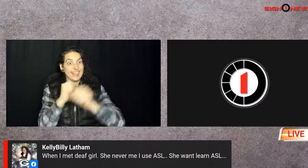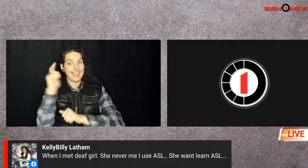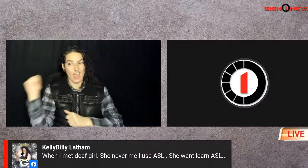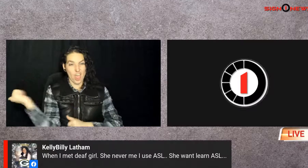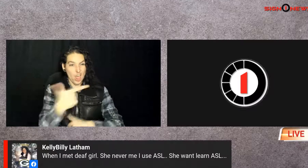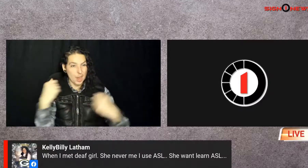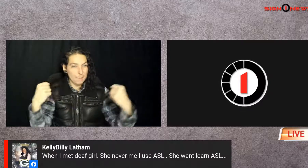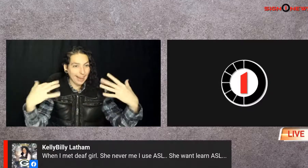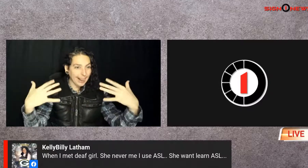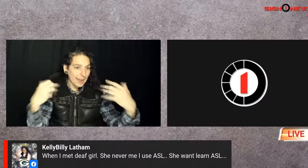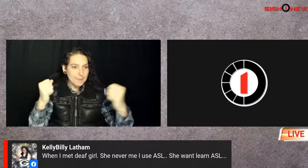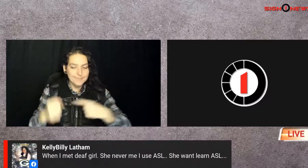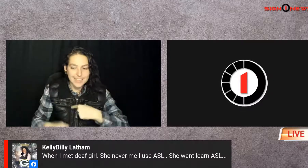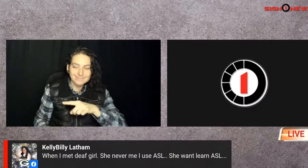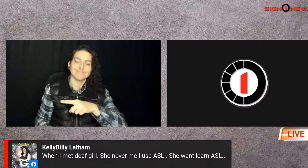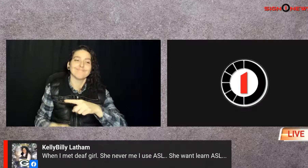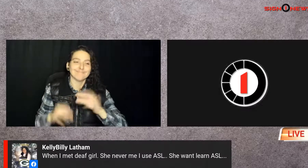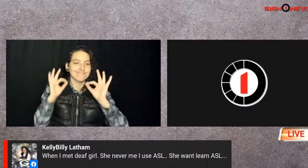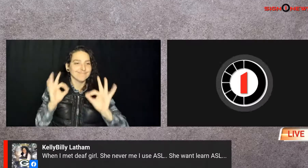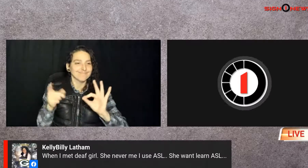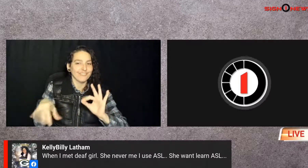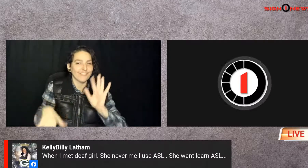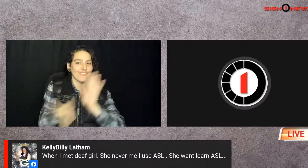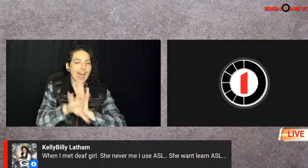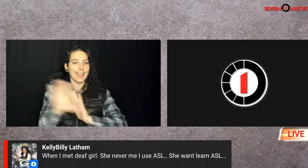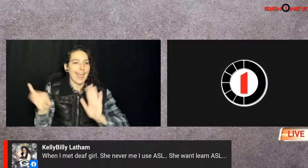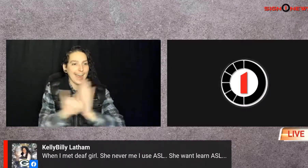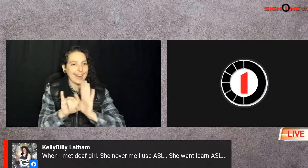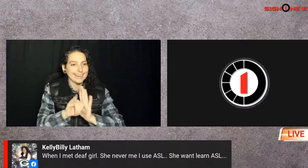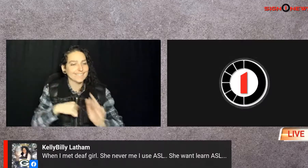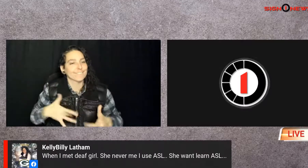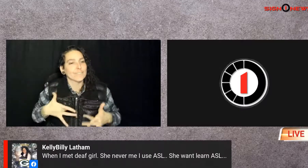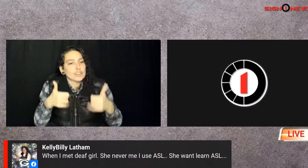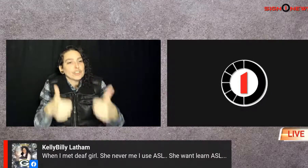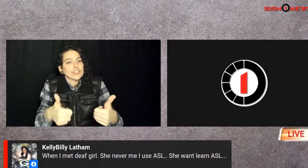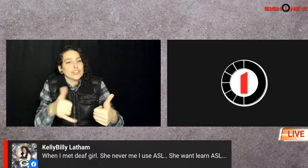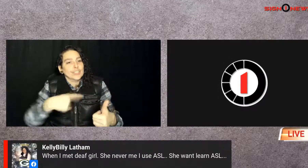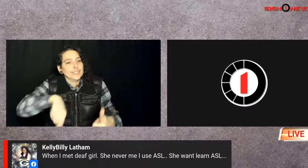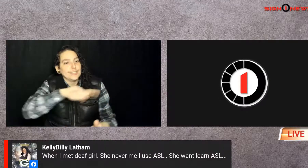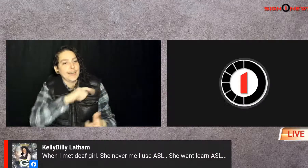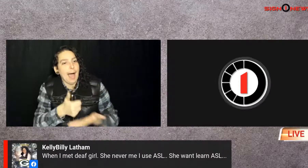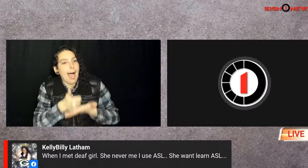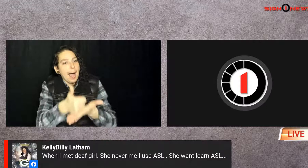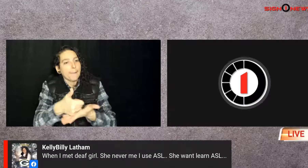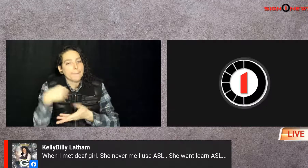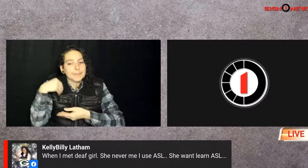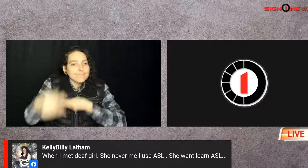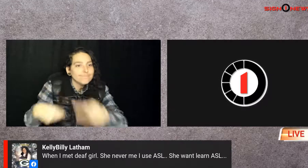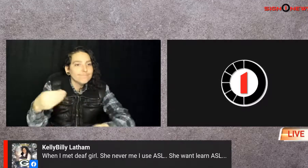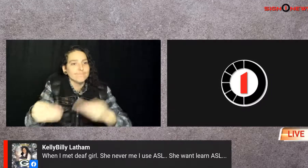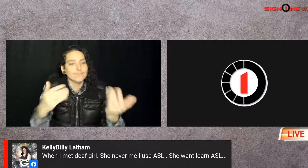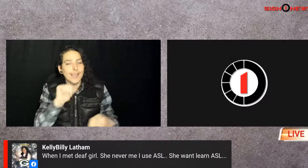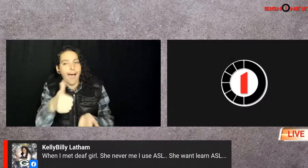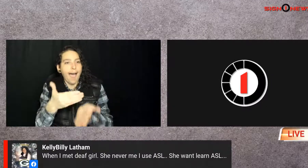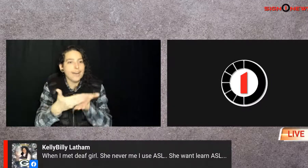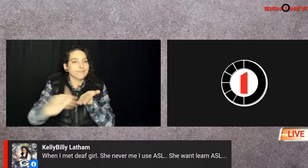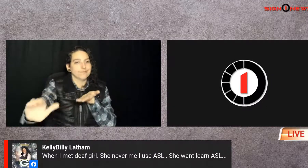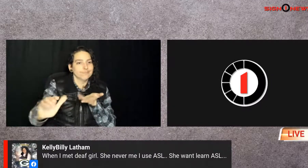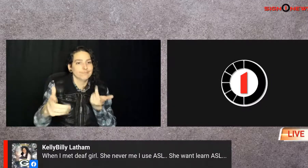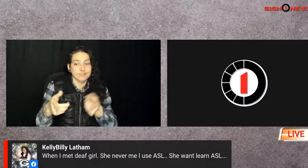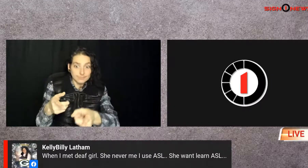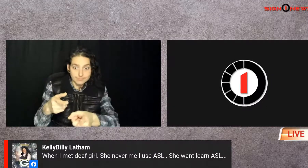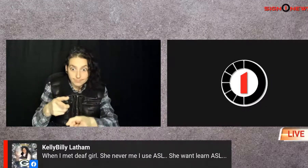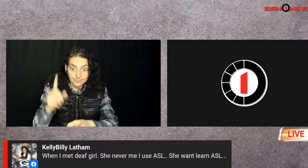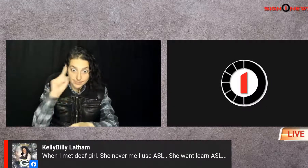up the language. You know, a few years later, you know, pretty fluent. Kind of find your identity.